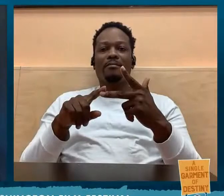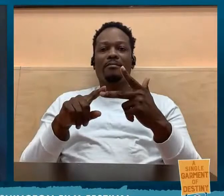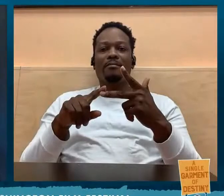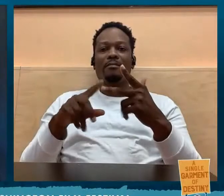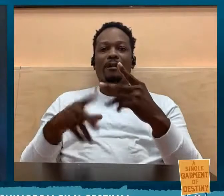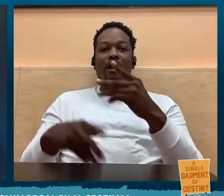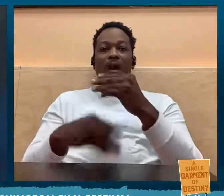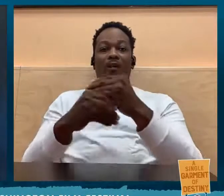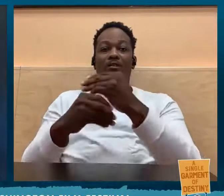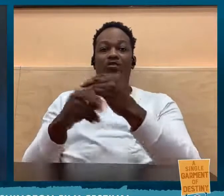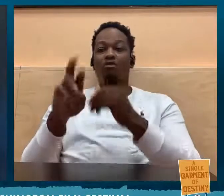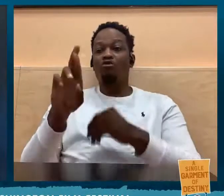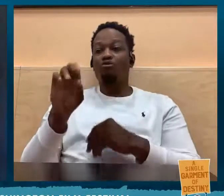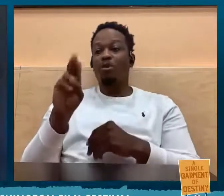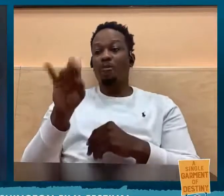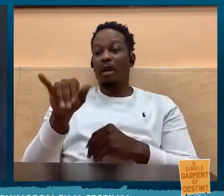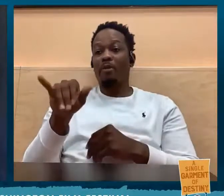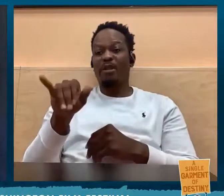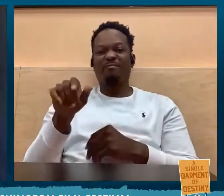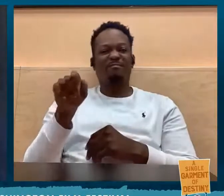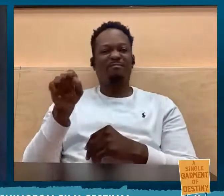additional Rosemary and Enobakhare.